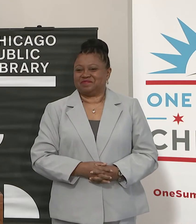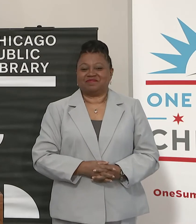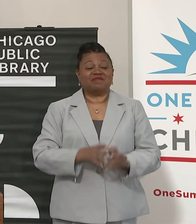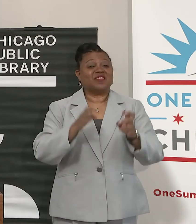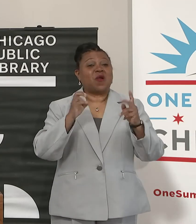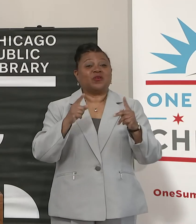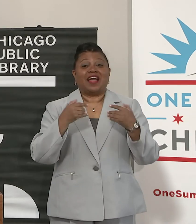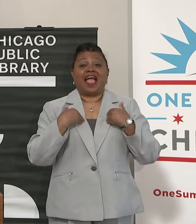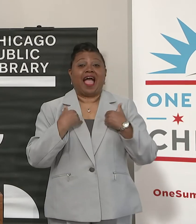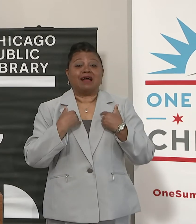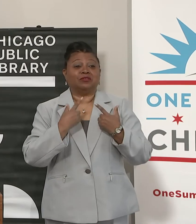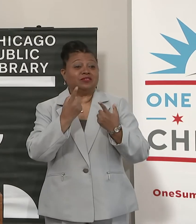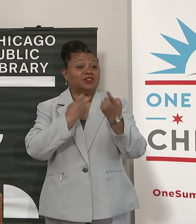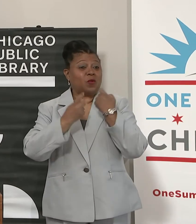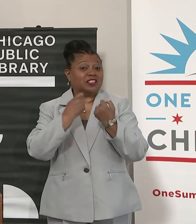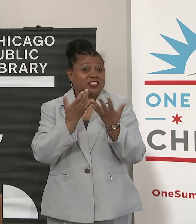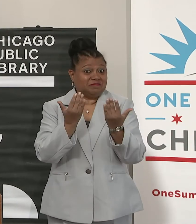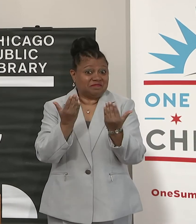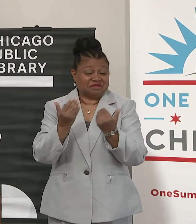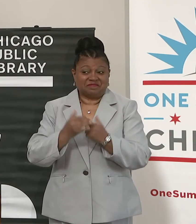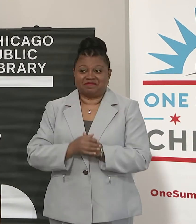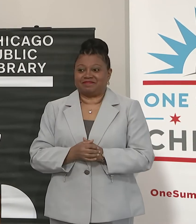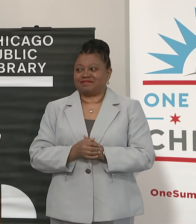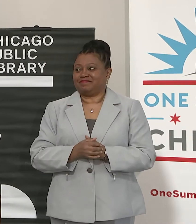All right, happy to take your questions.